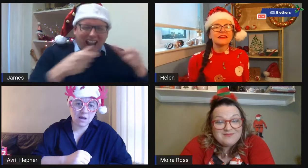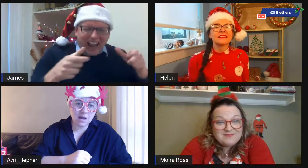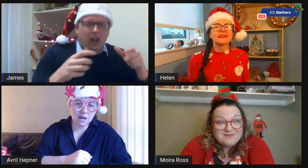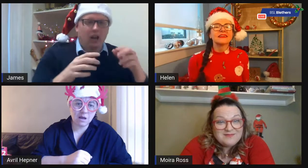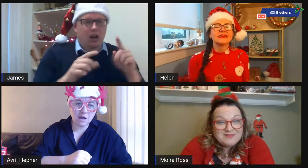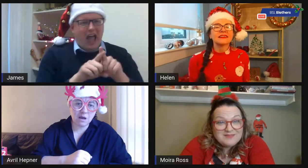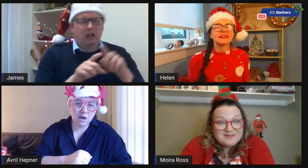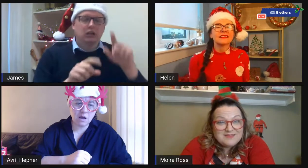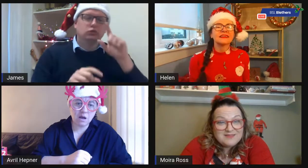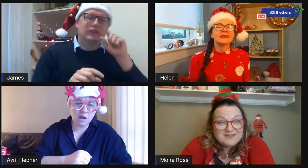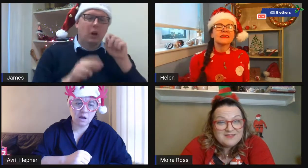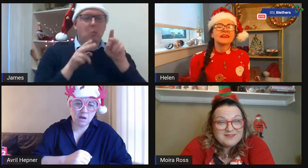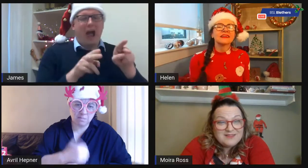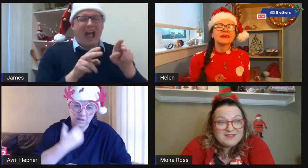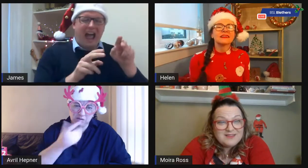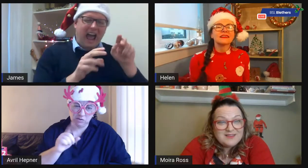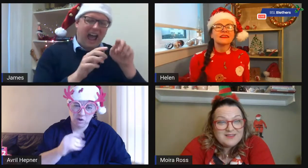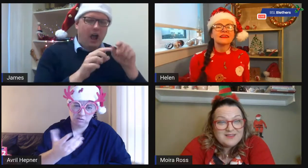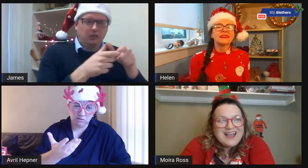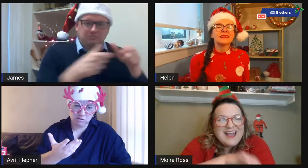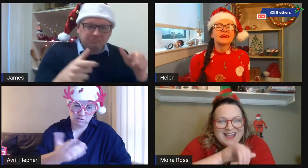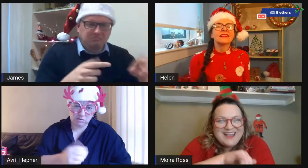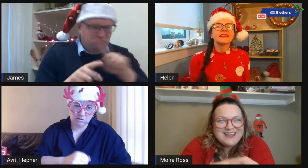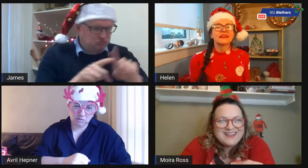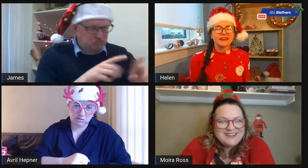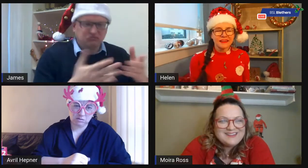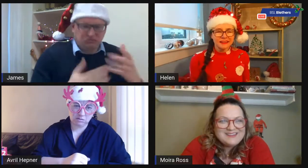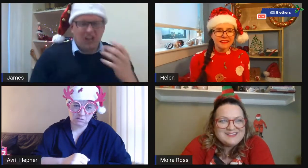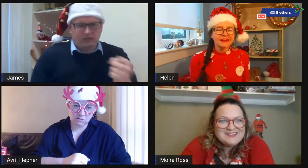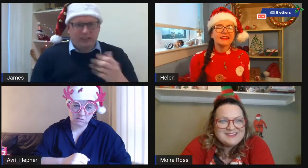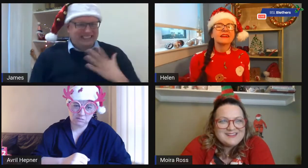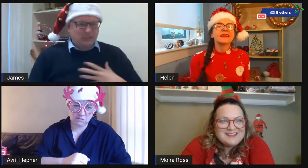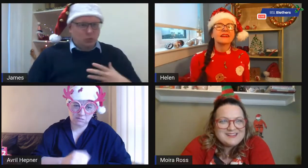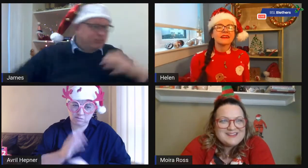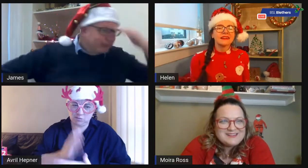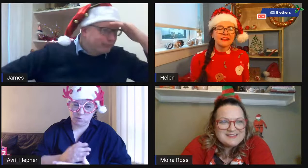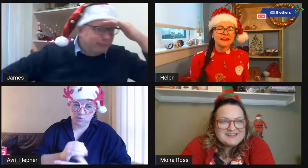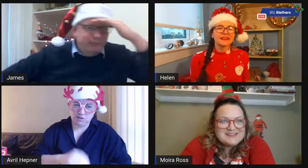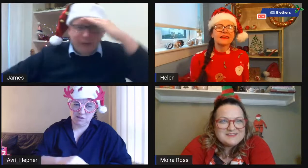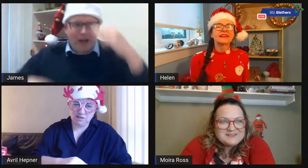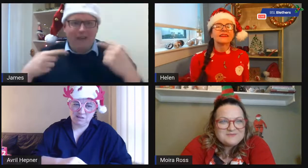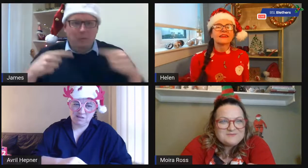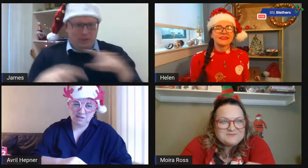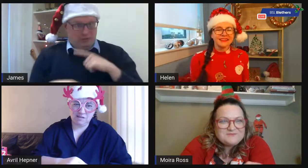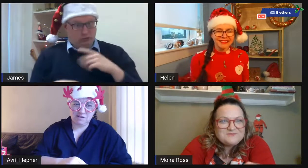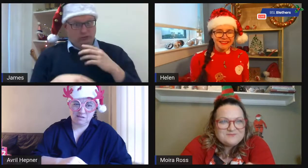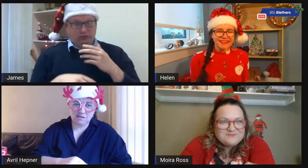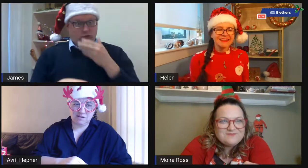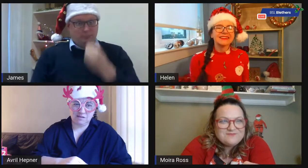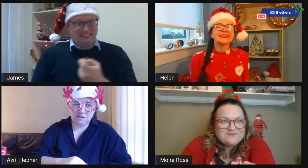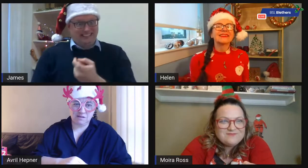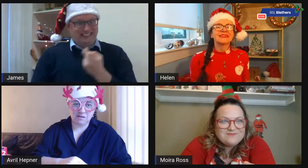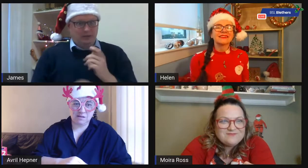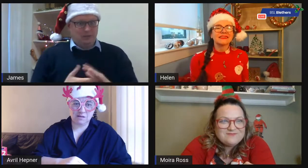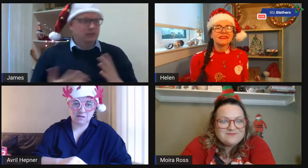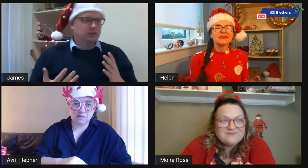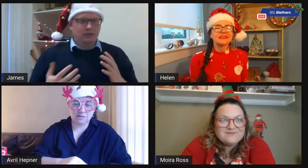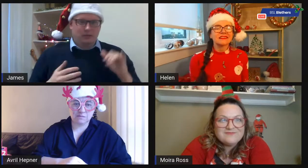different things like that I can use. Oh, so So you do have there's lots choices. there. I just need to go and scour and see